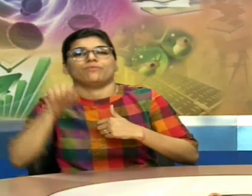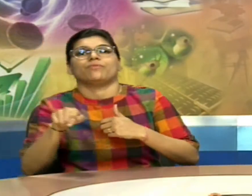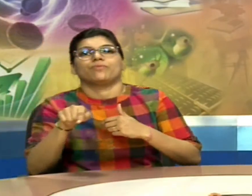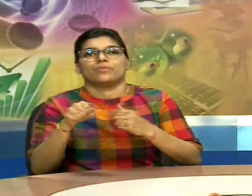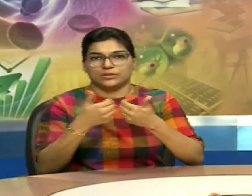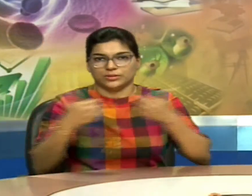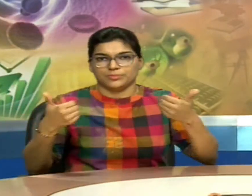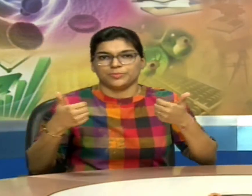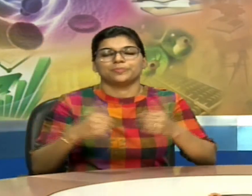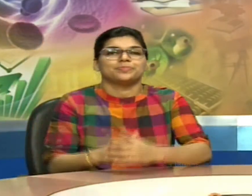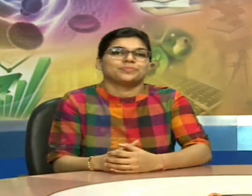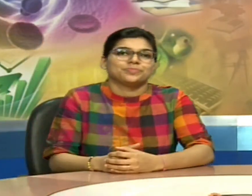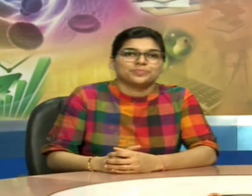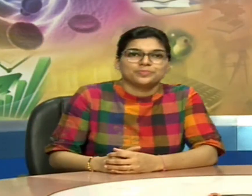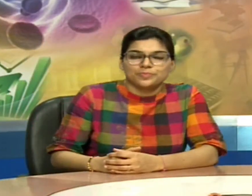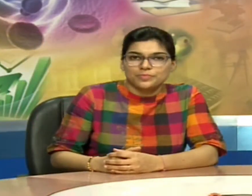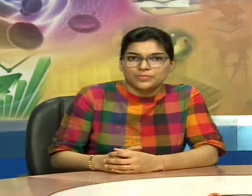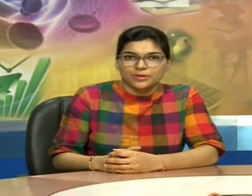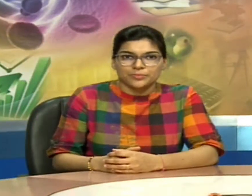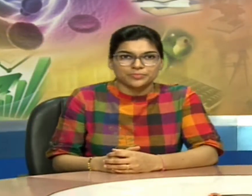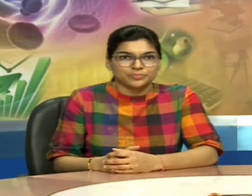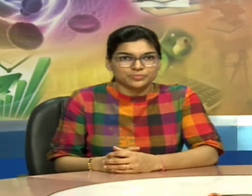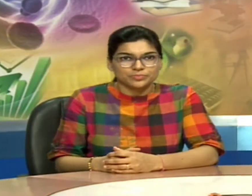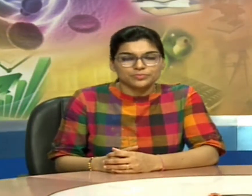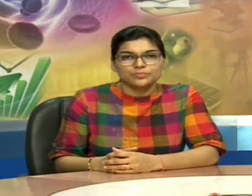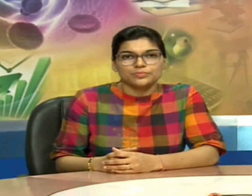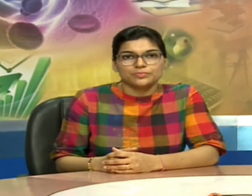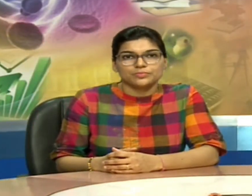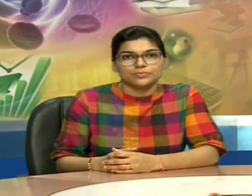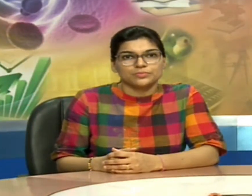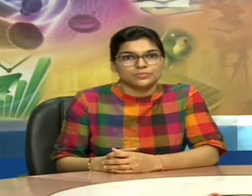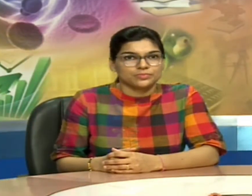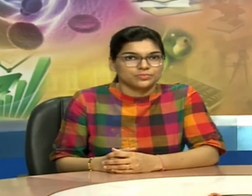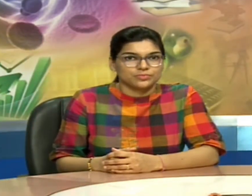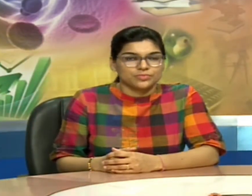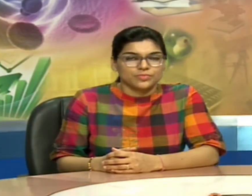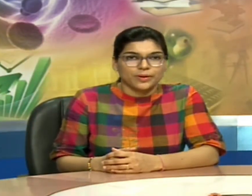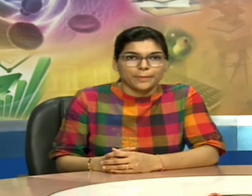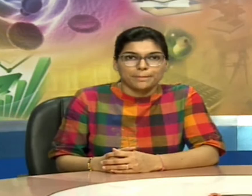Things which get decomposed after a very long time.